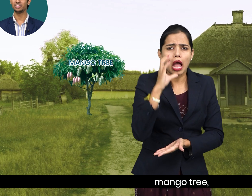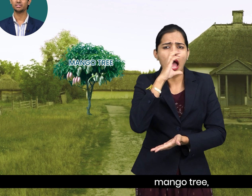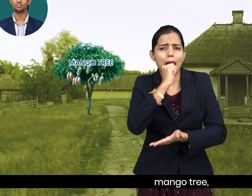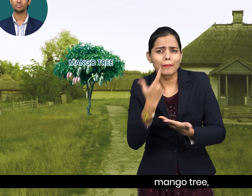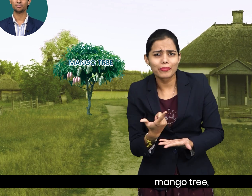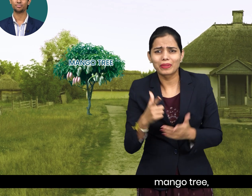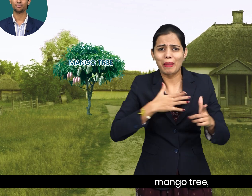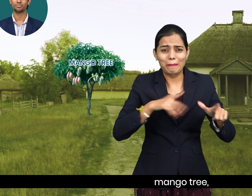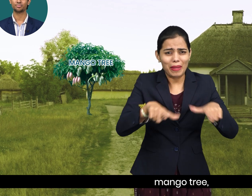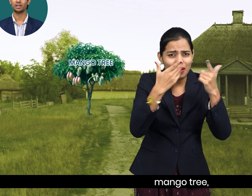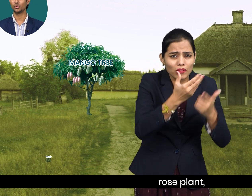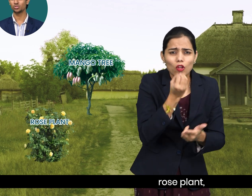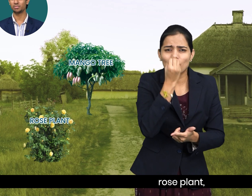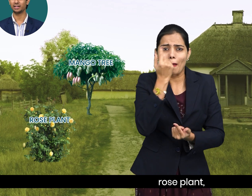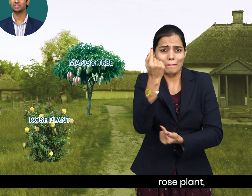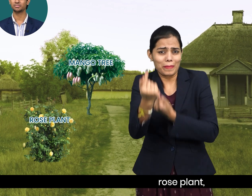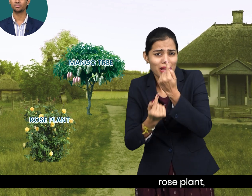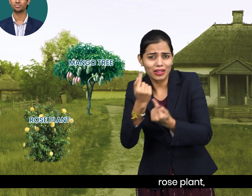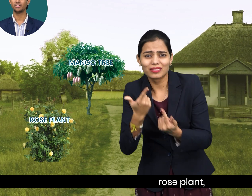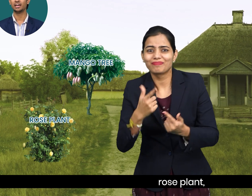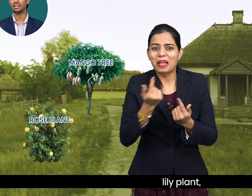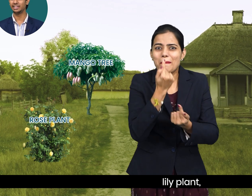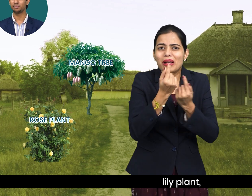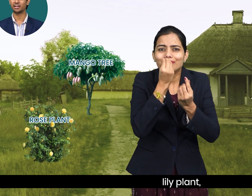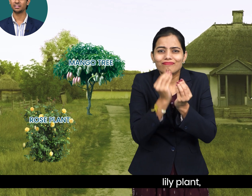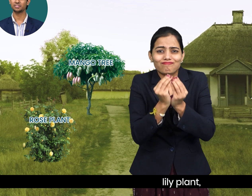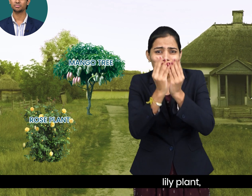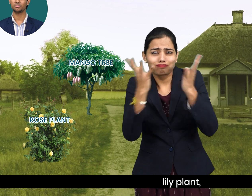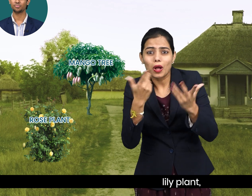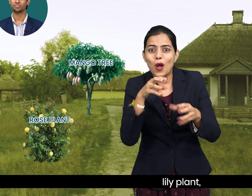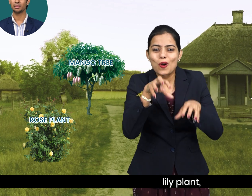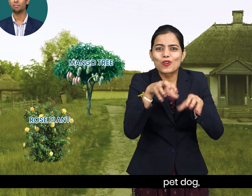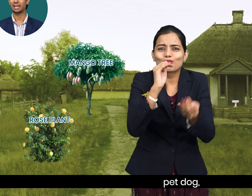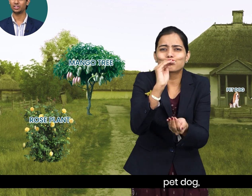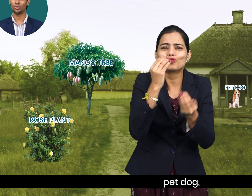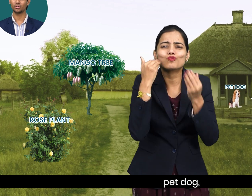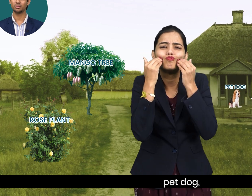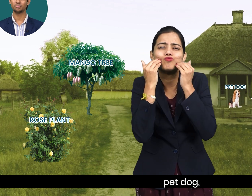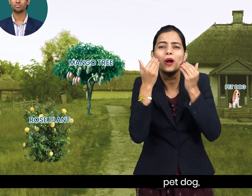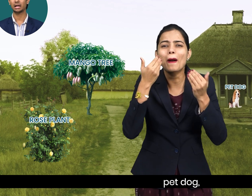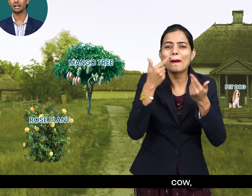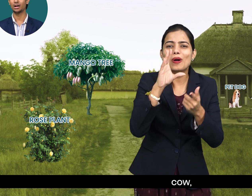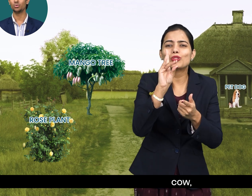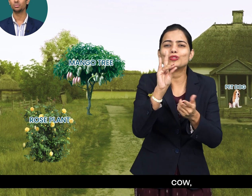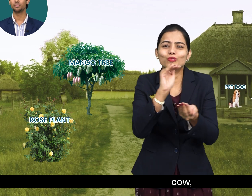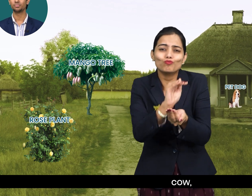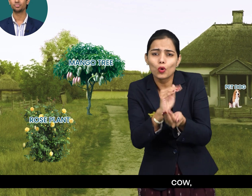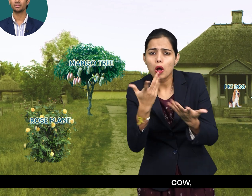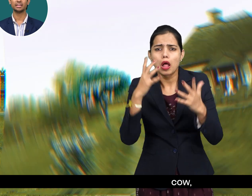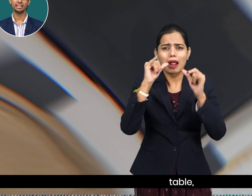mango tree, rose plant, lily plant, pet dog,